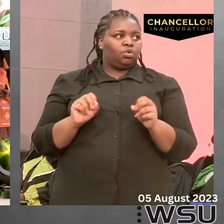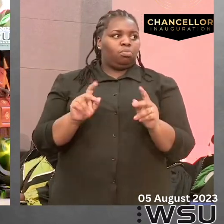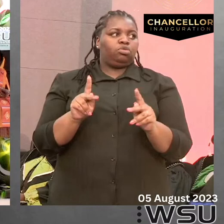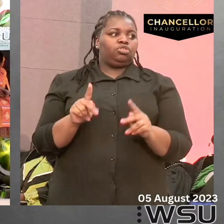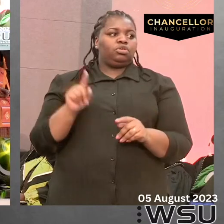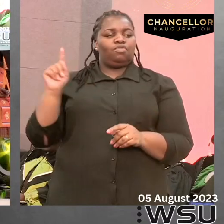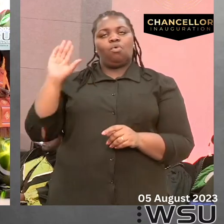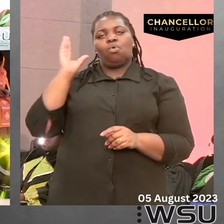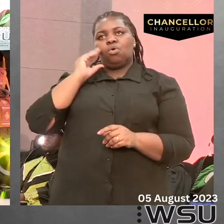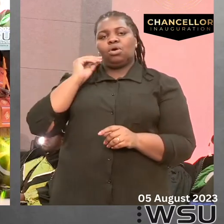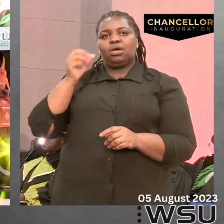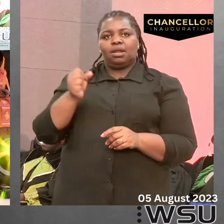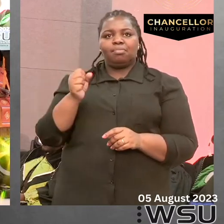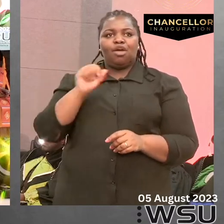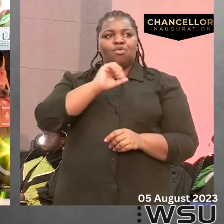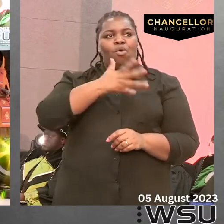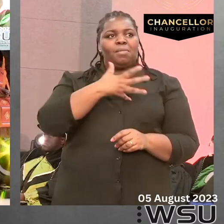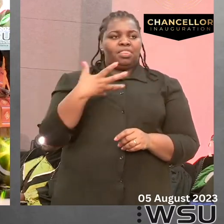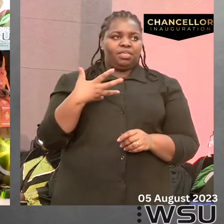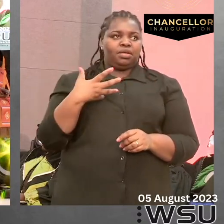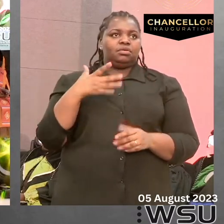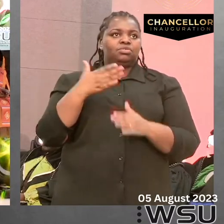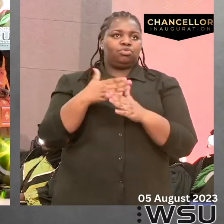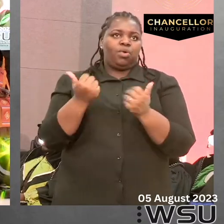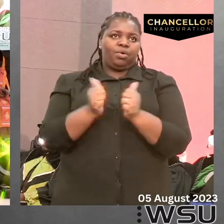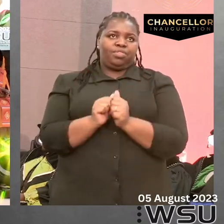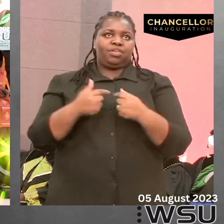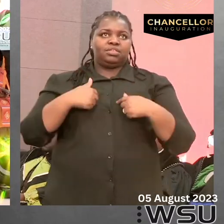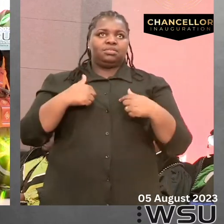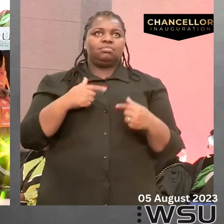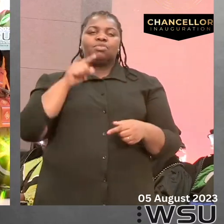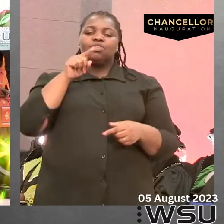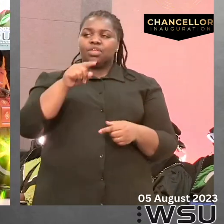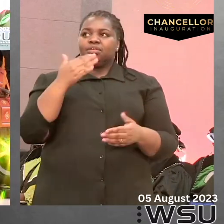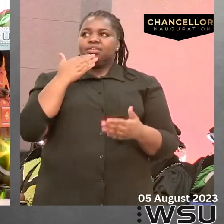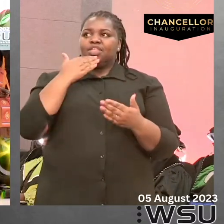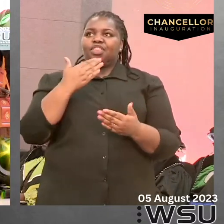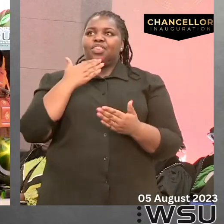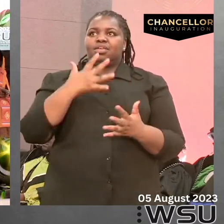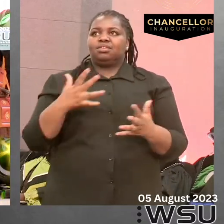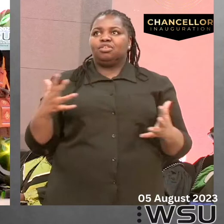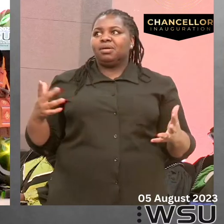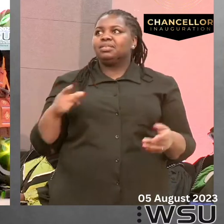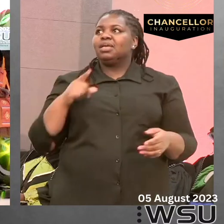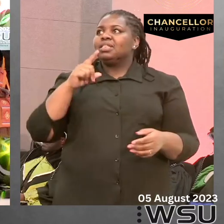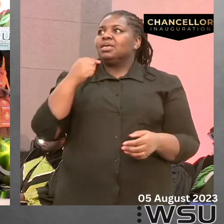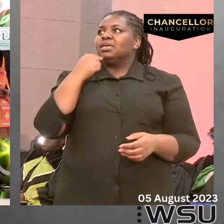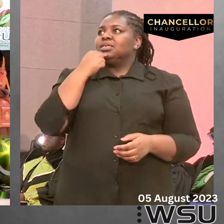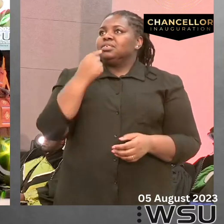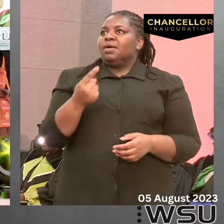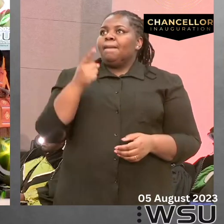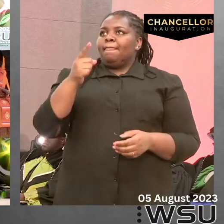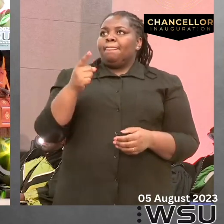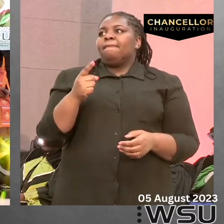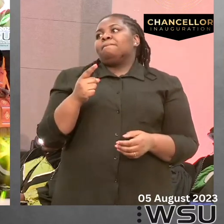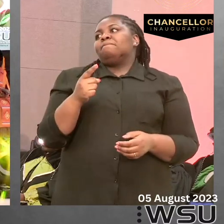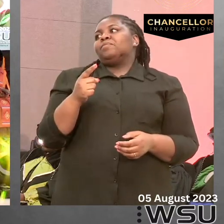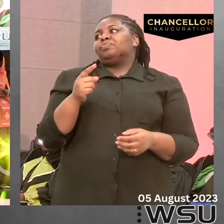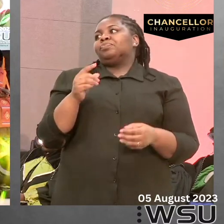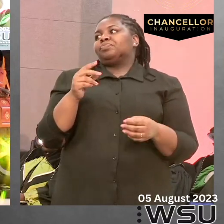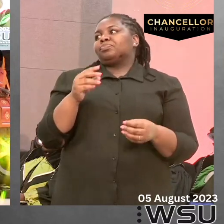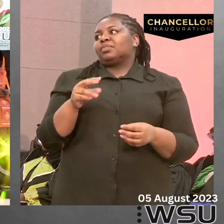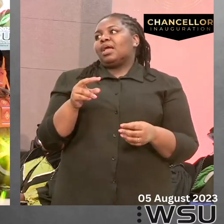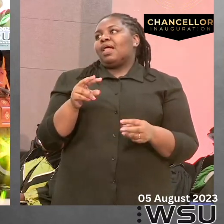your grandma, for your mother to work with us. On that note, we thank you. They say it takes a